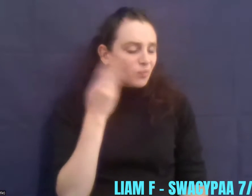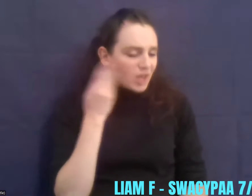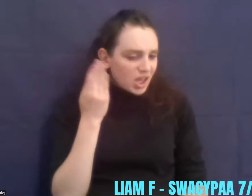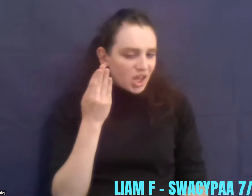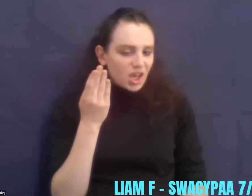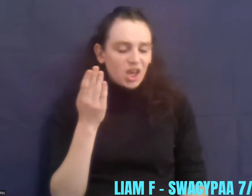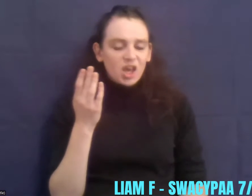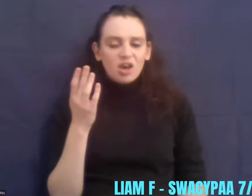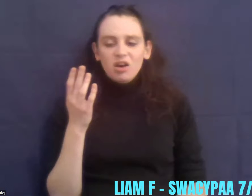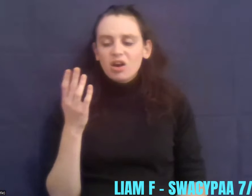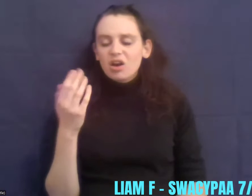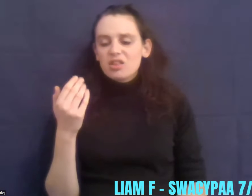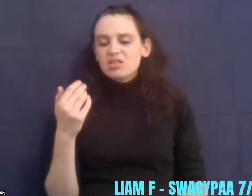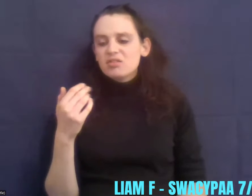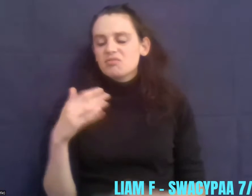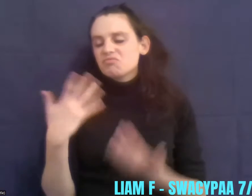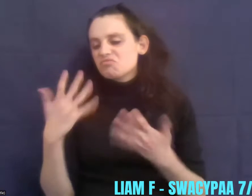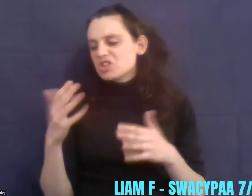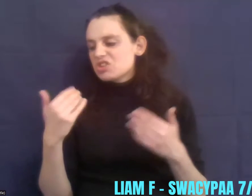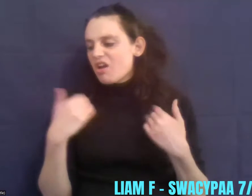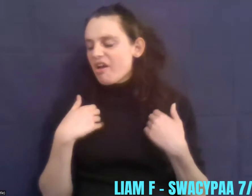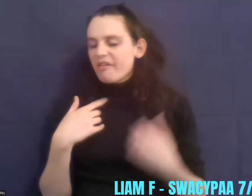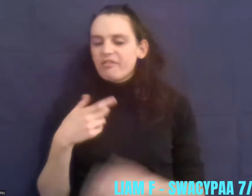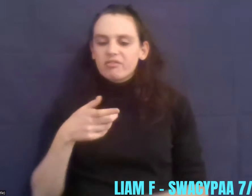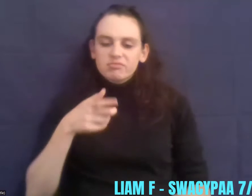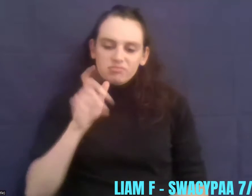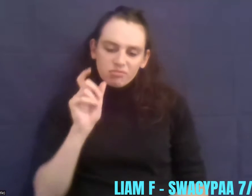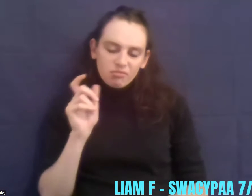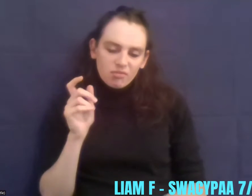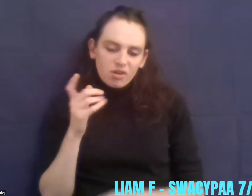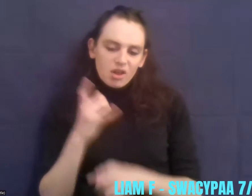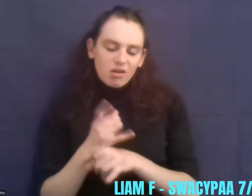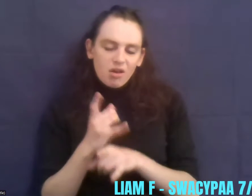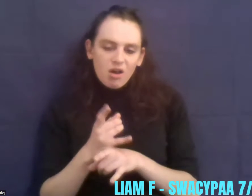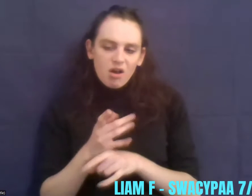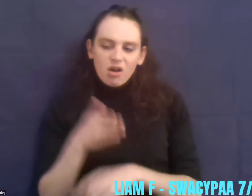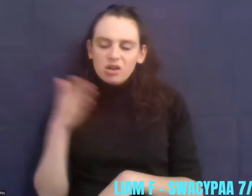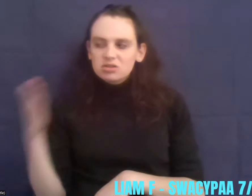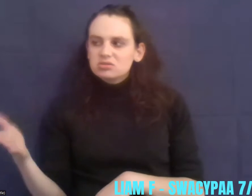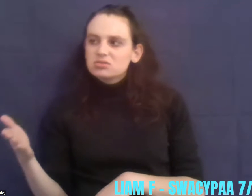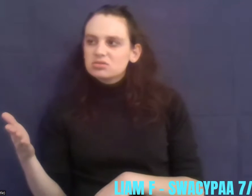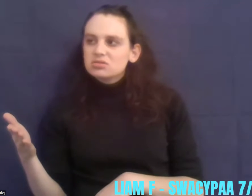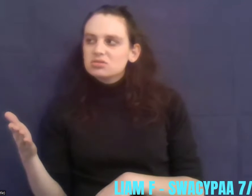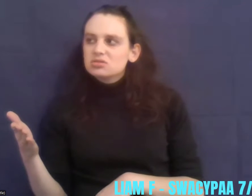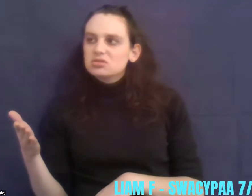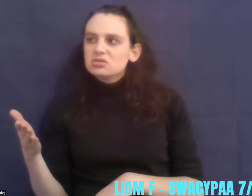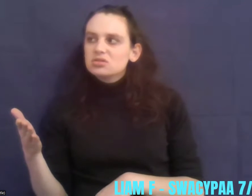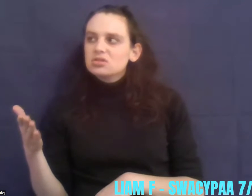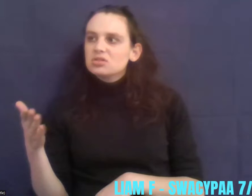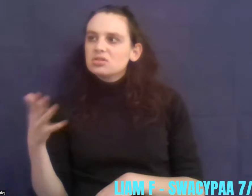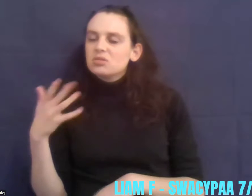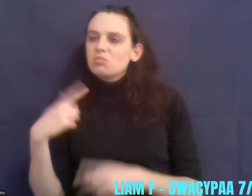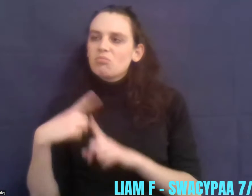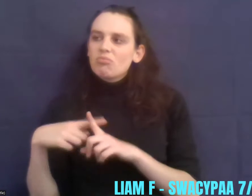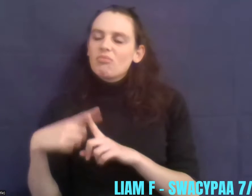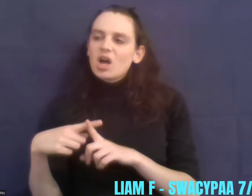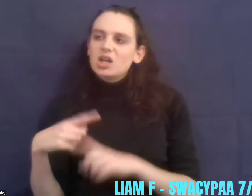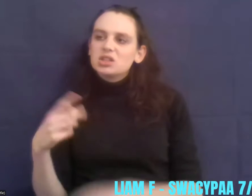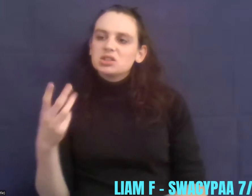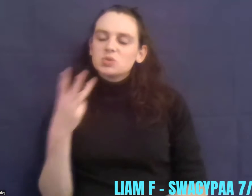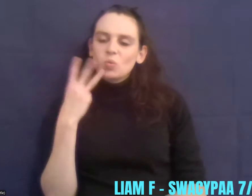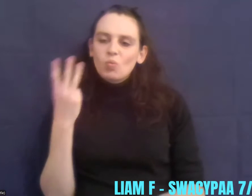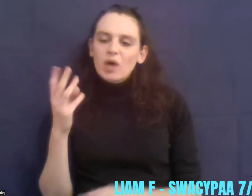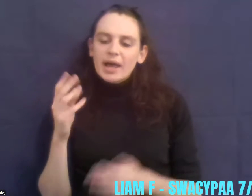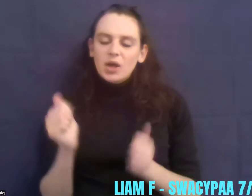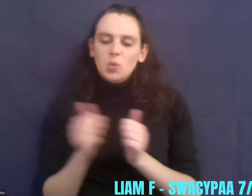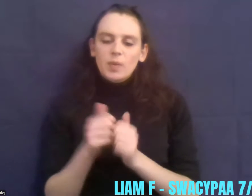wine with dinner. And I'm, getting high the whole time as well. So pretty just much crossfaded every day. The days I wasn't